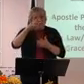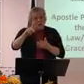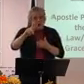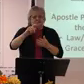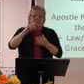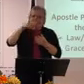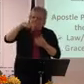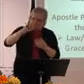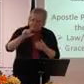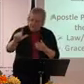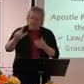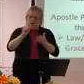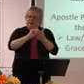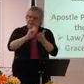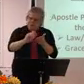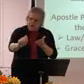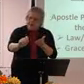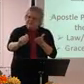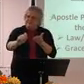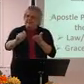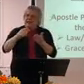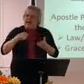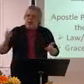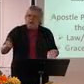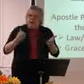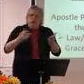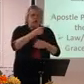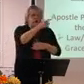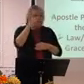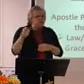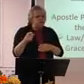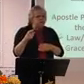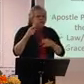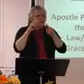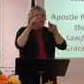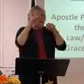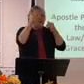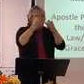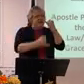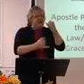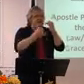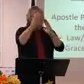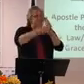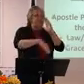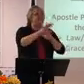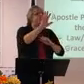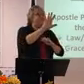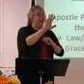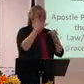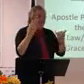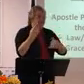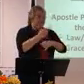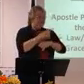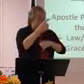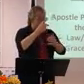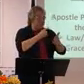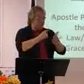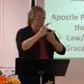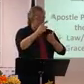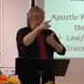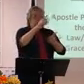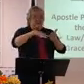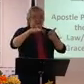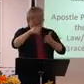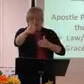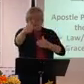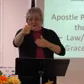this wonderful letter, and I would encourage you to look at the end of chapter 5 today, this week, in your personal